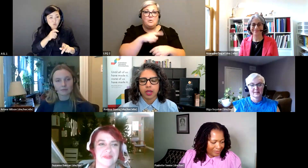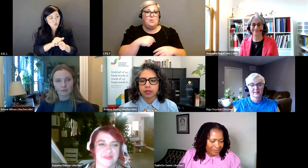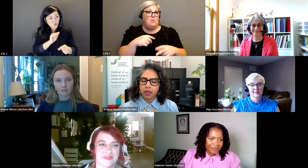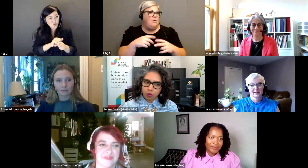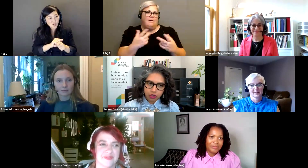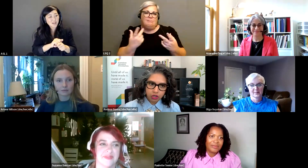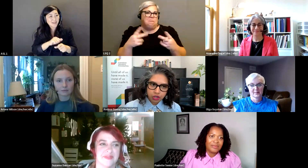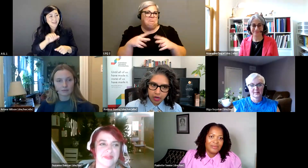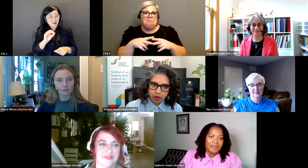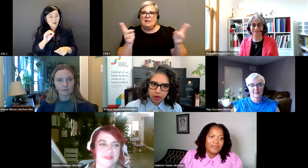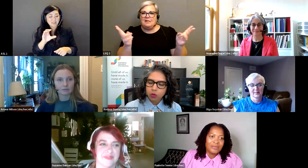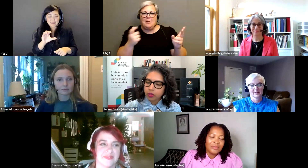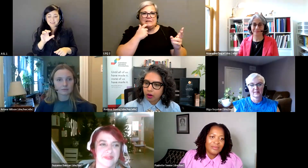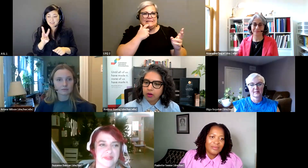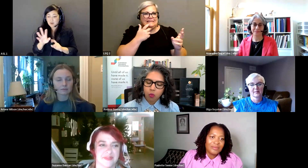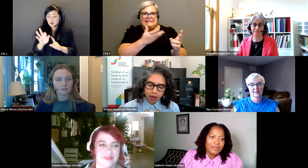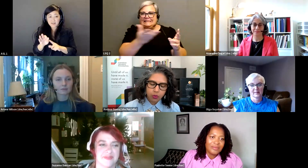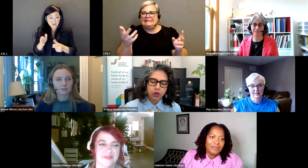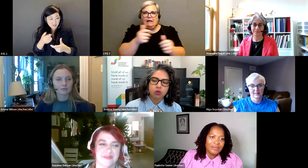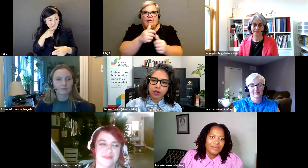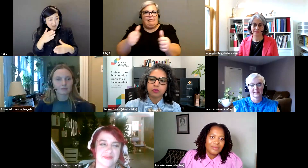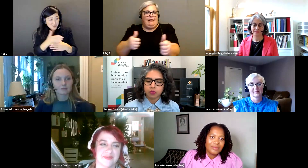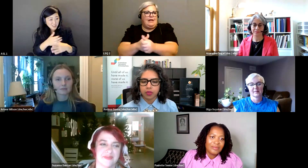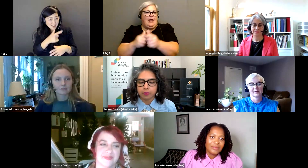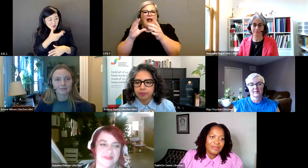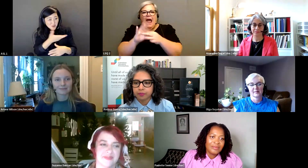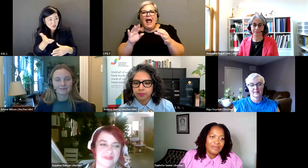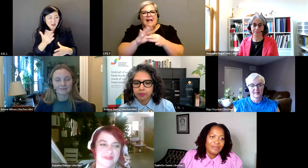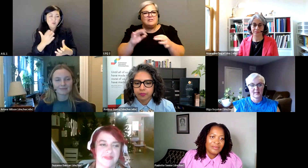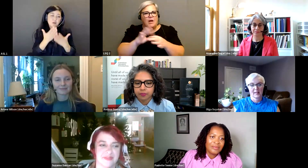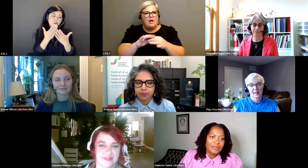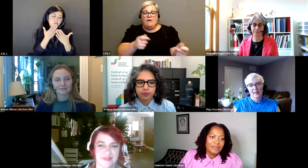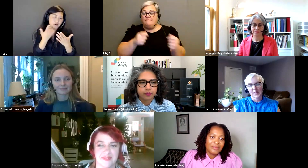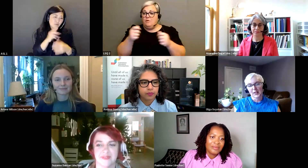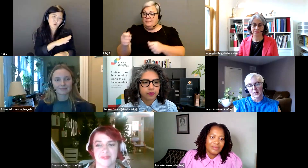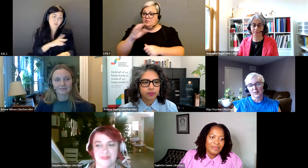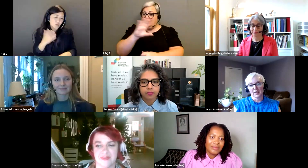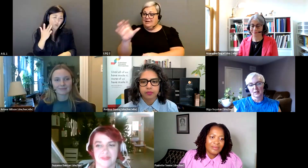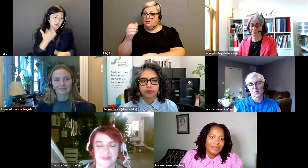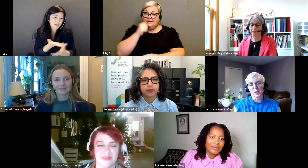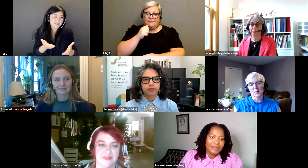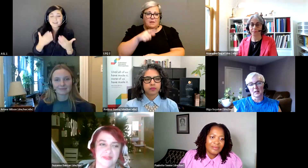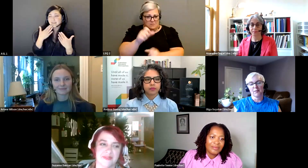Foundation's impact. I want you to share who they are and why we are grateful for them. Thank you, Andrea. Of course, we are